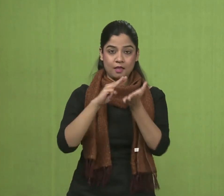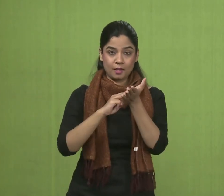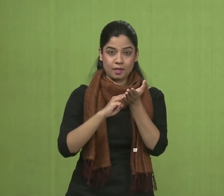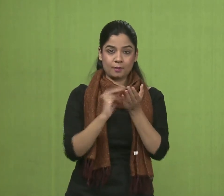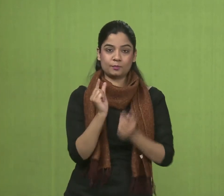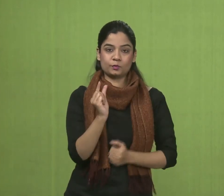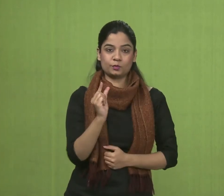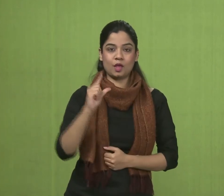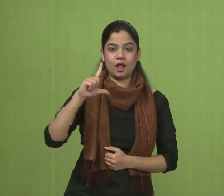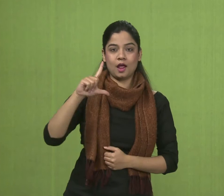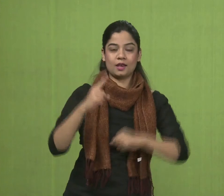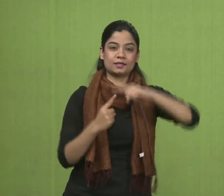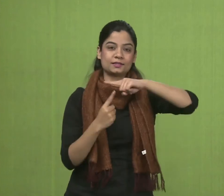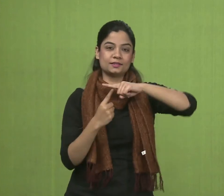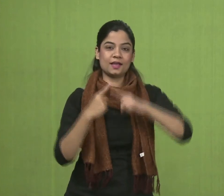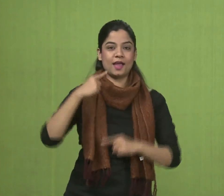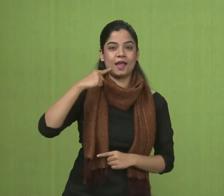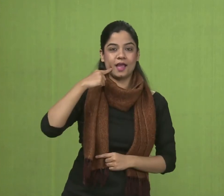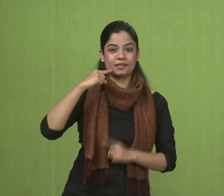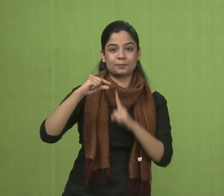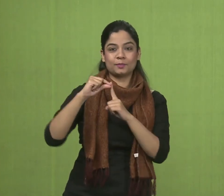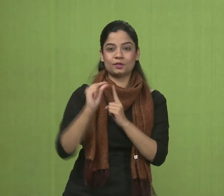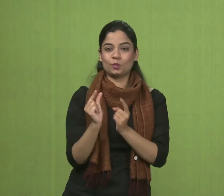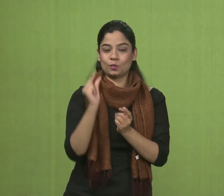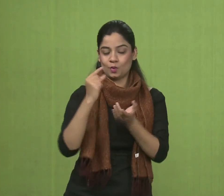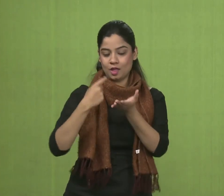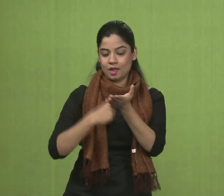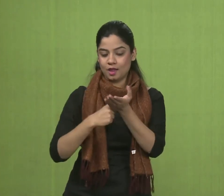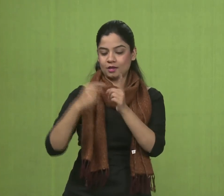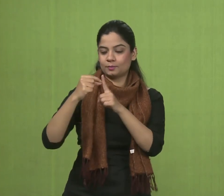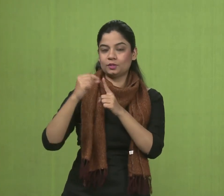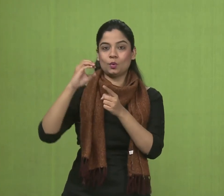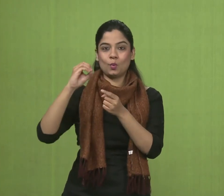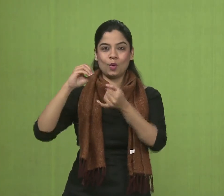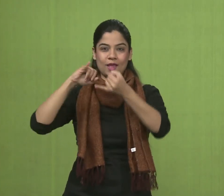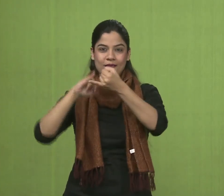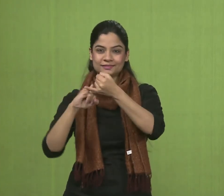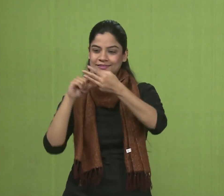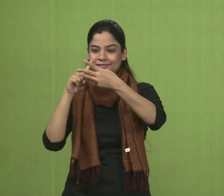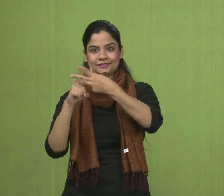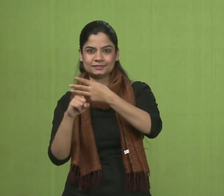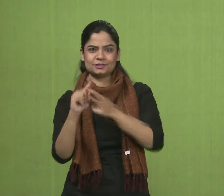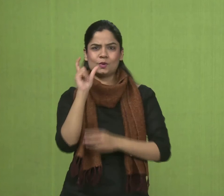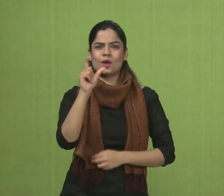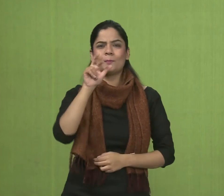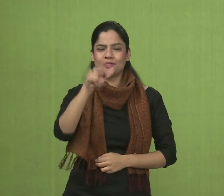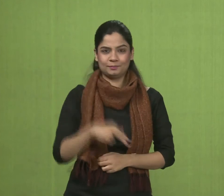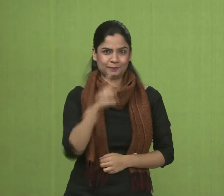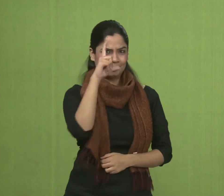Multi-purpose. As you can see in a picture, this knife can be used for various different purposes. So something that can be used for different